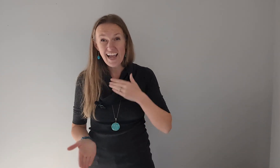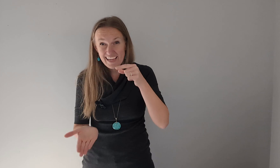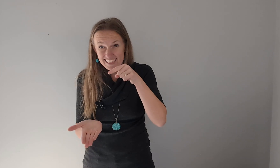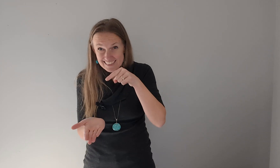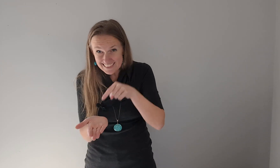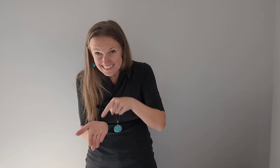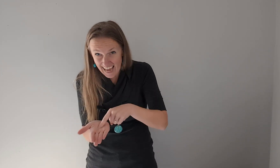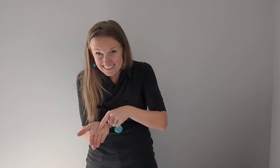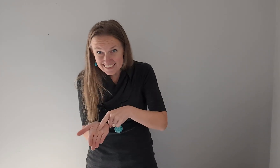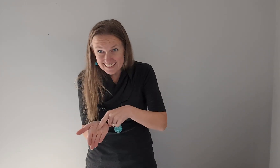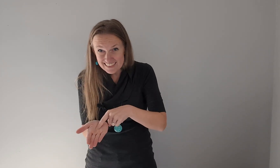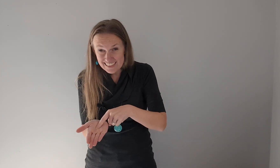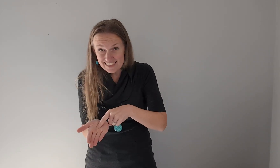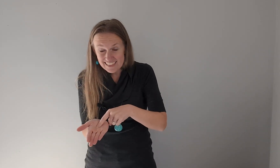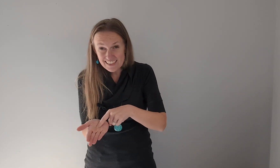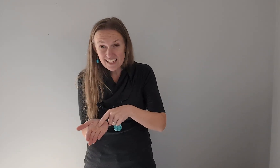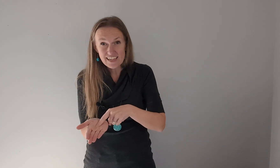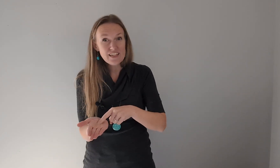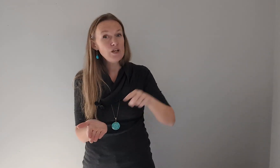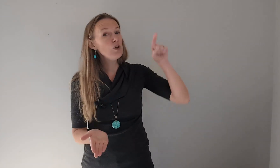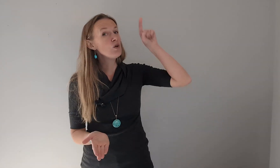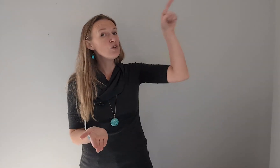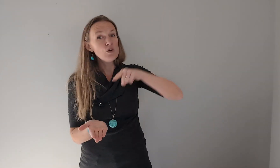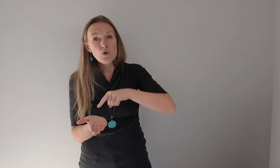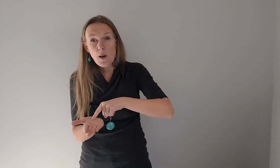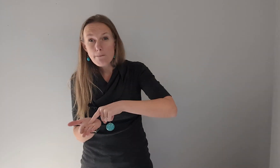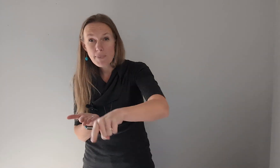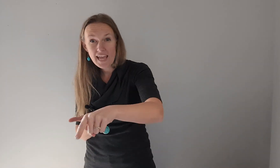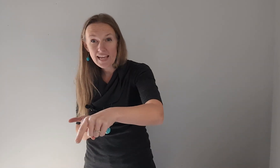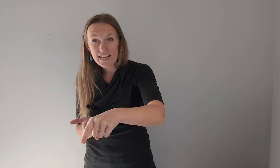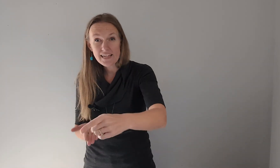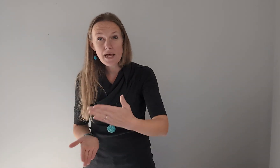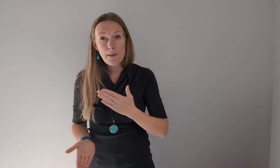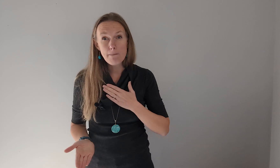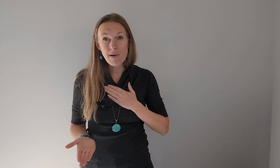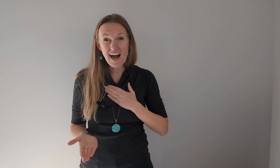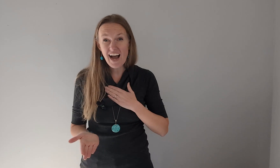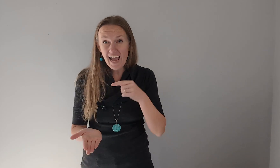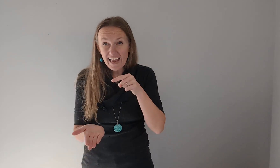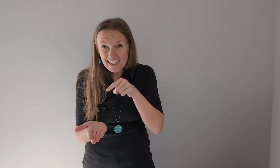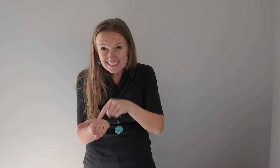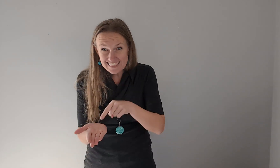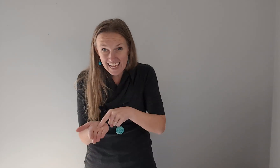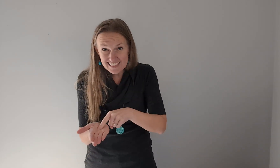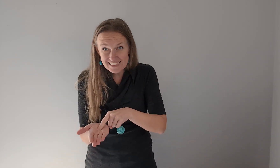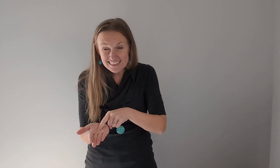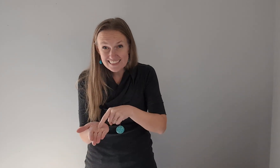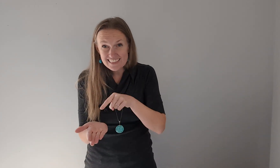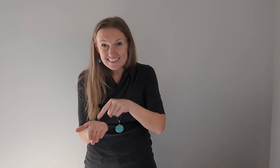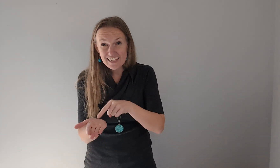my debt. Okay? You paid my debt.